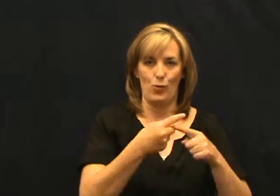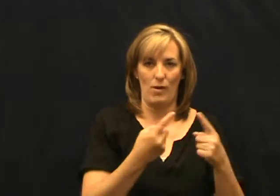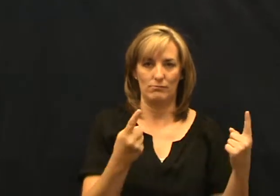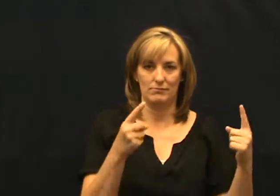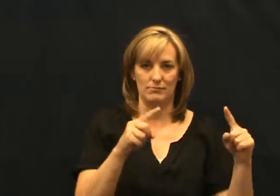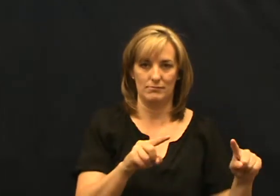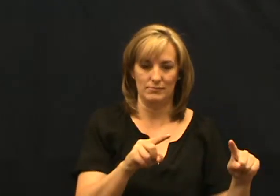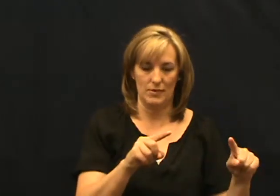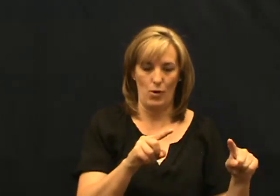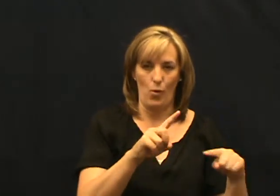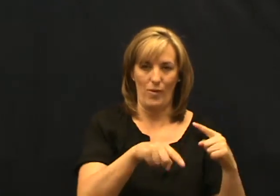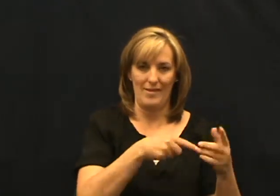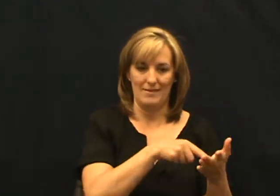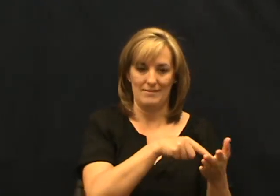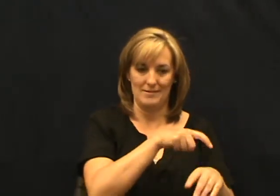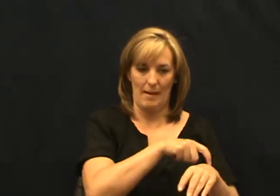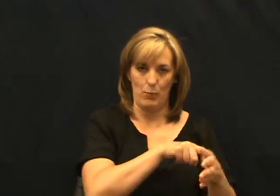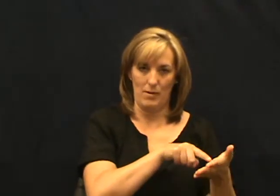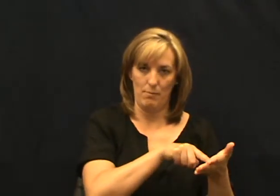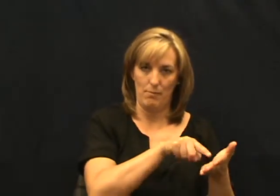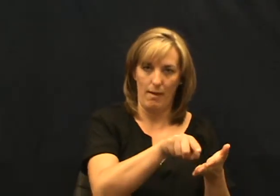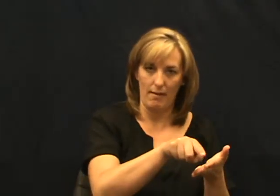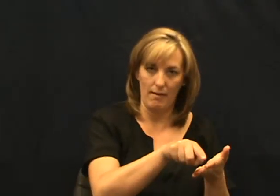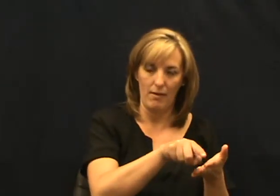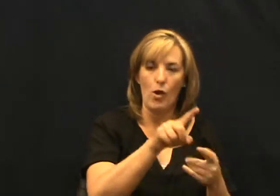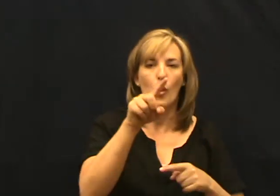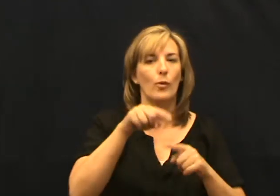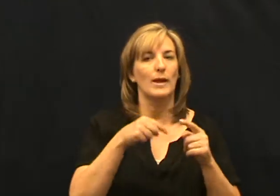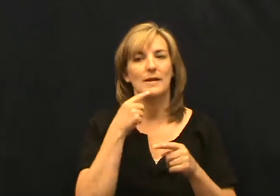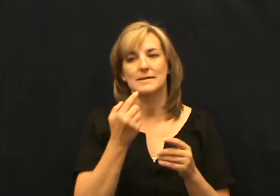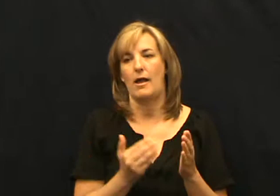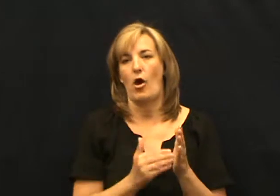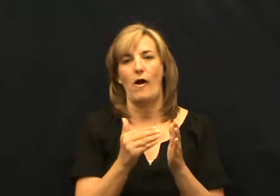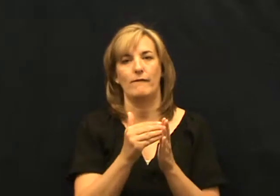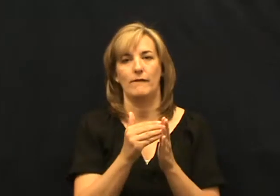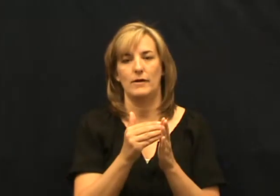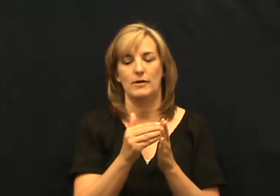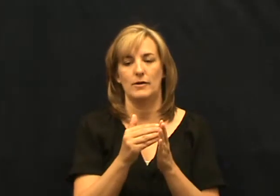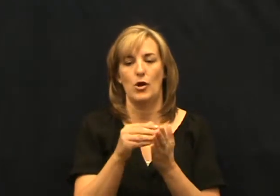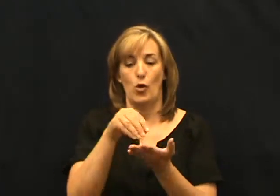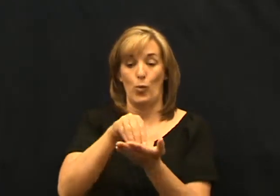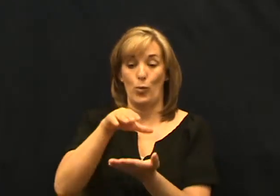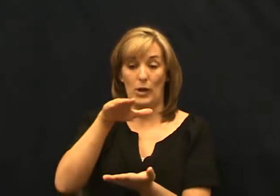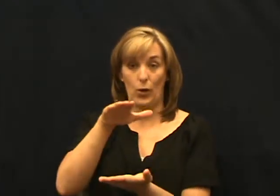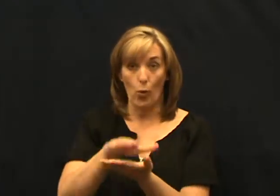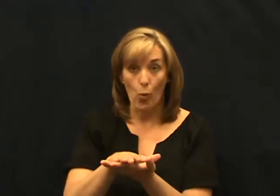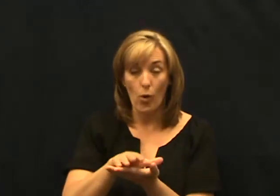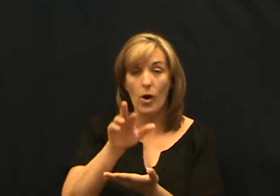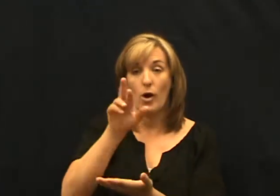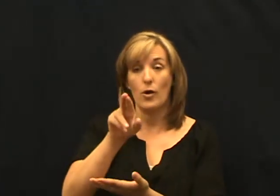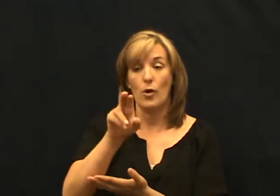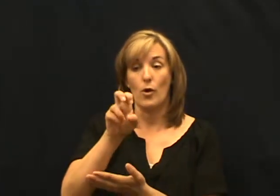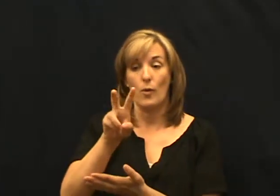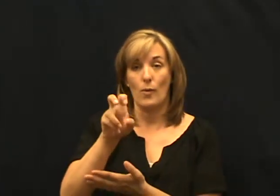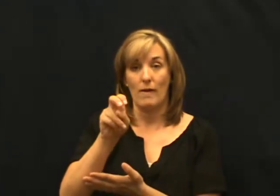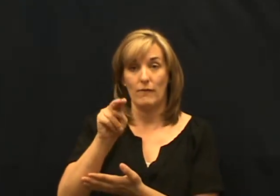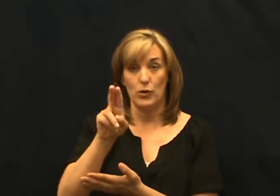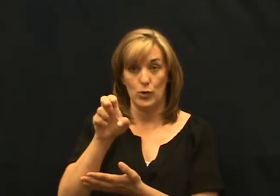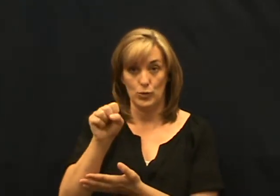payments. So we can't really say this too often, I don't think. You record revenues when they're earned, and in